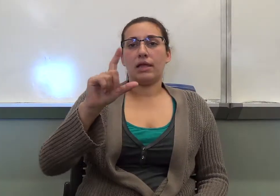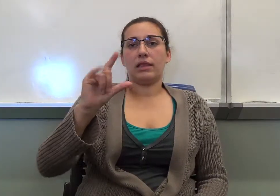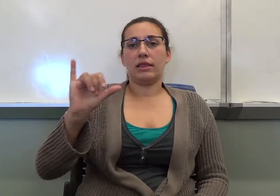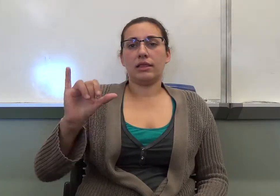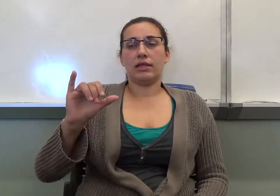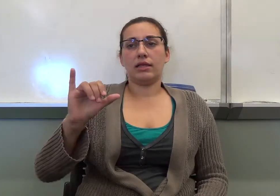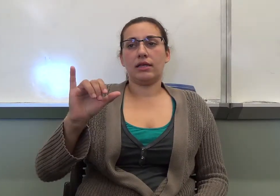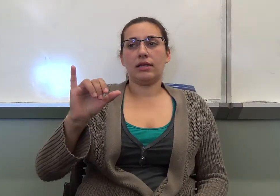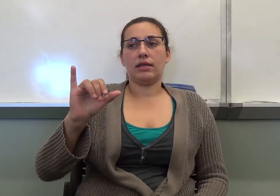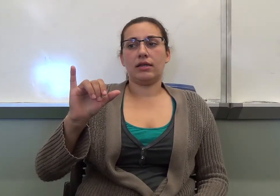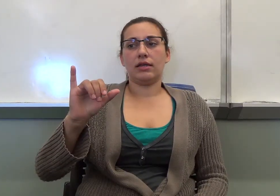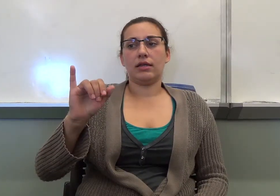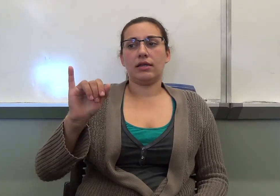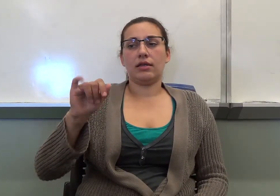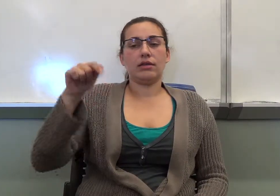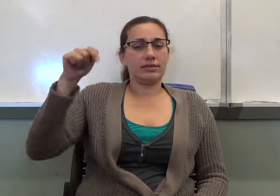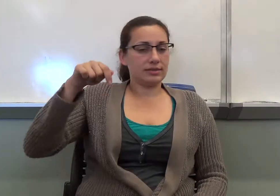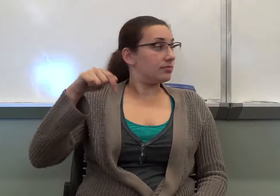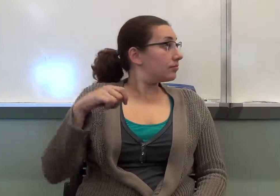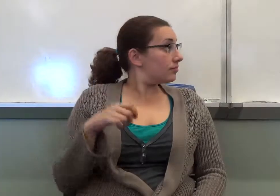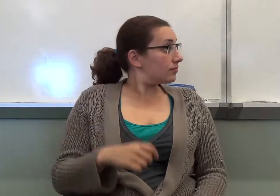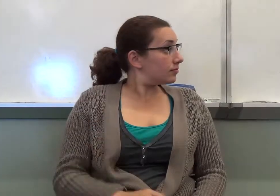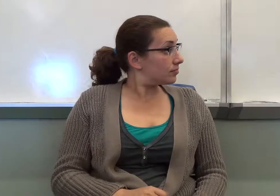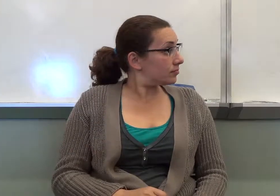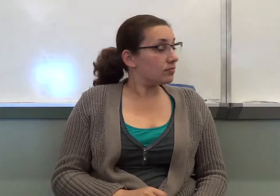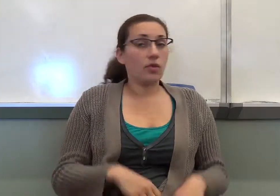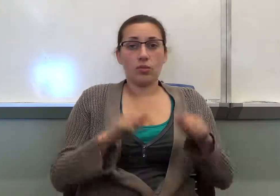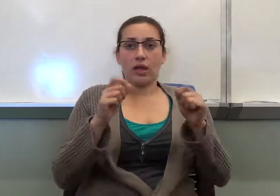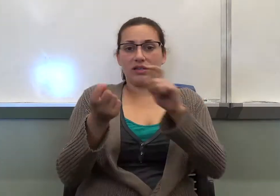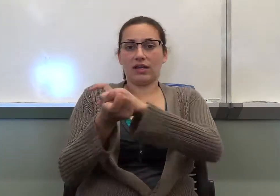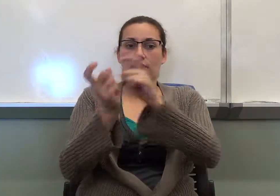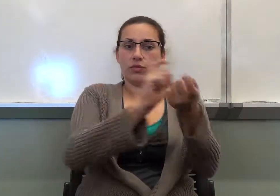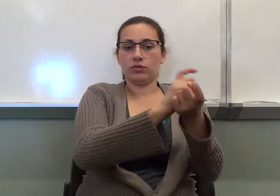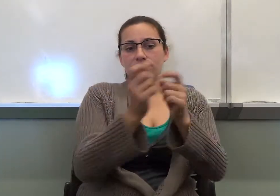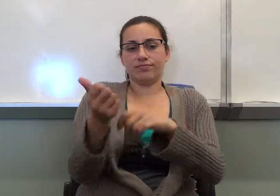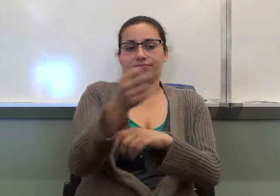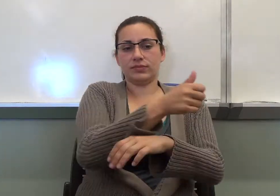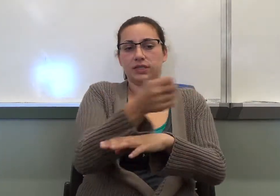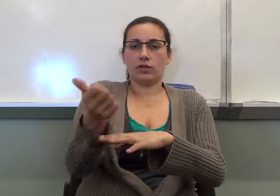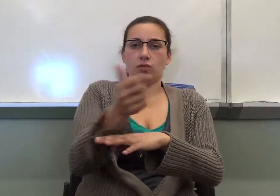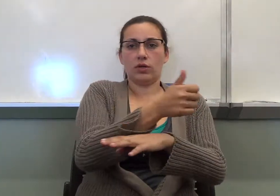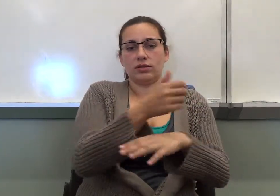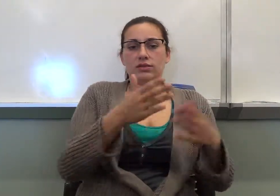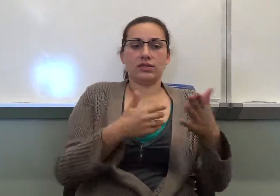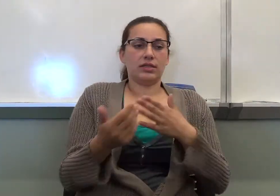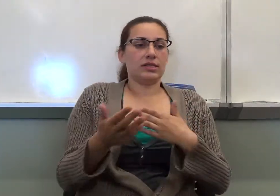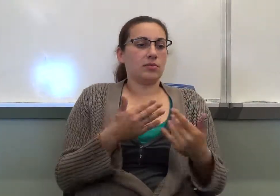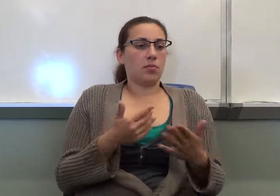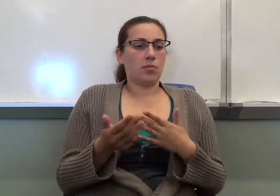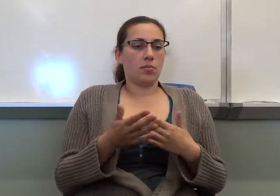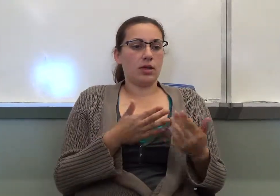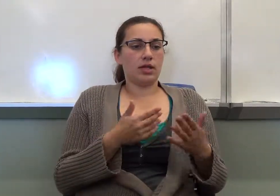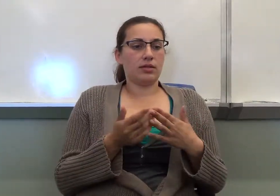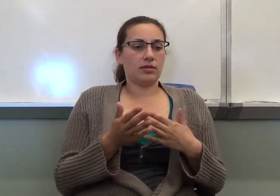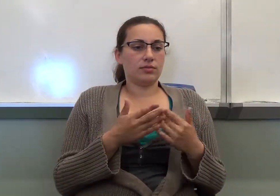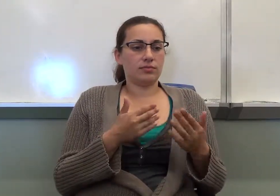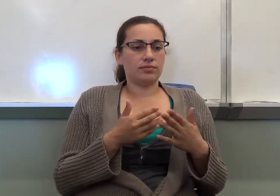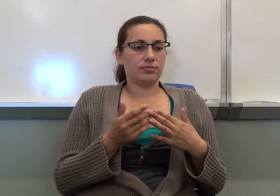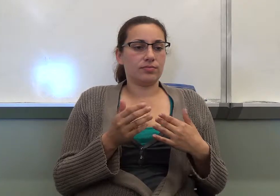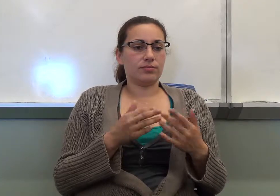Okay? Now we can convert from either one to the other, it doesn't matter. Let's see what my book does, I don't know what